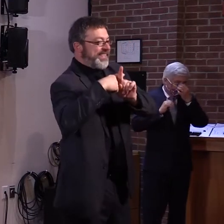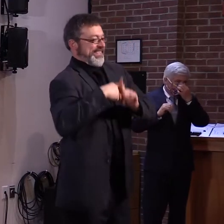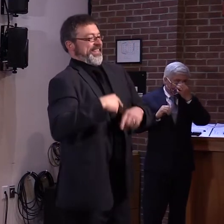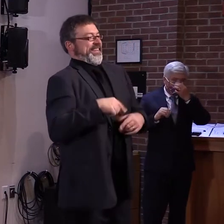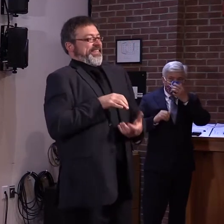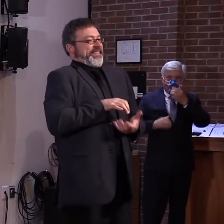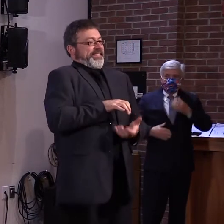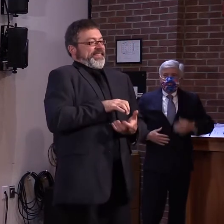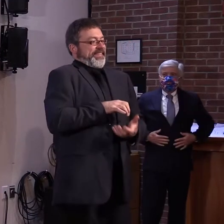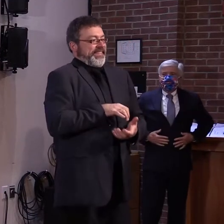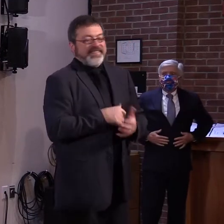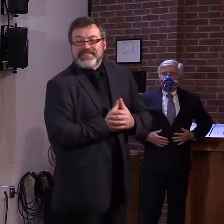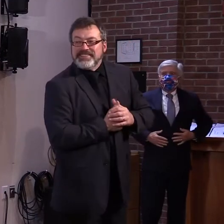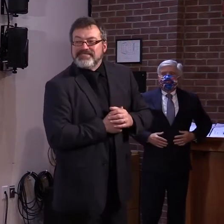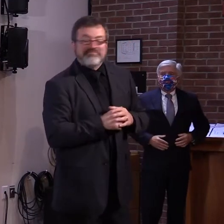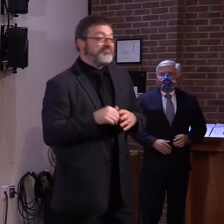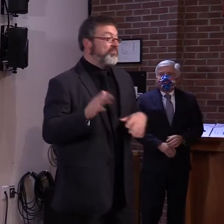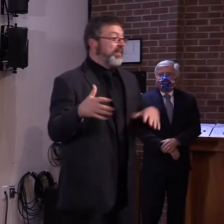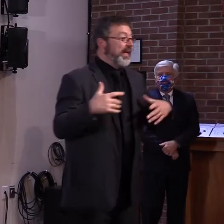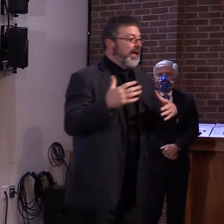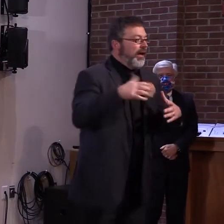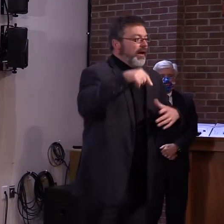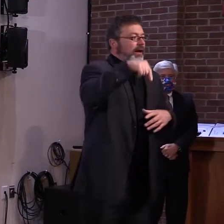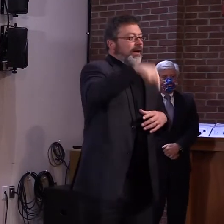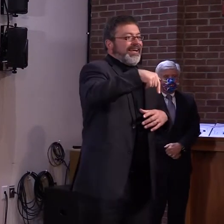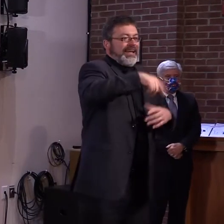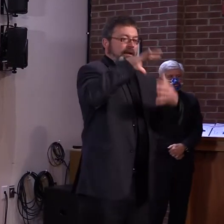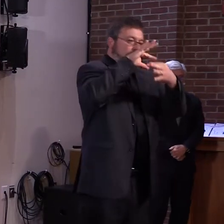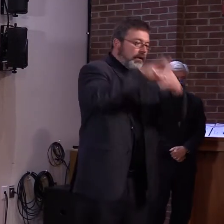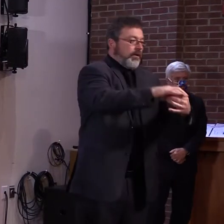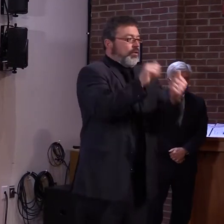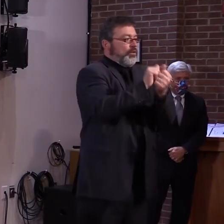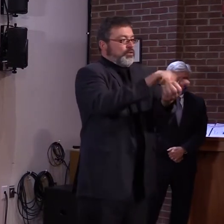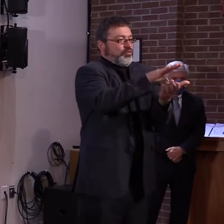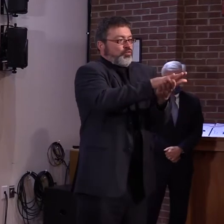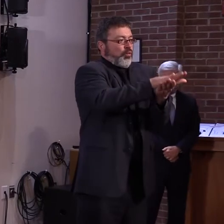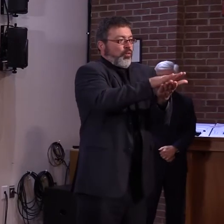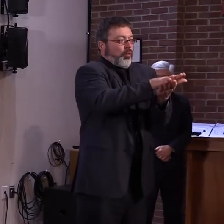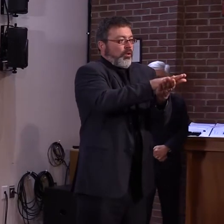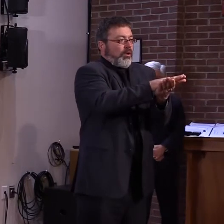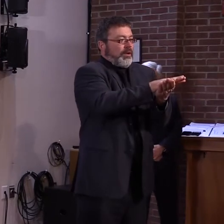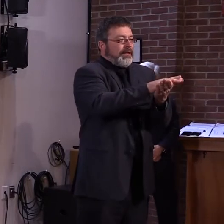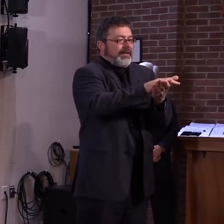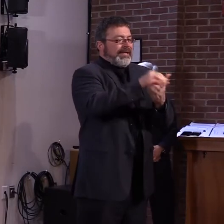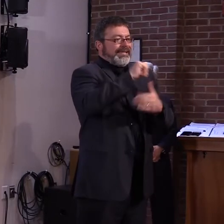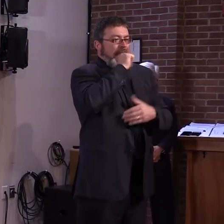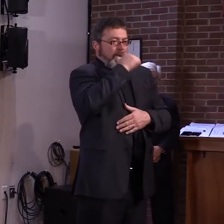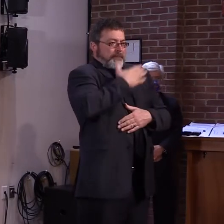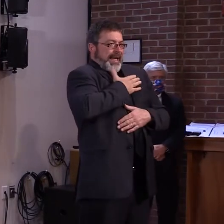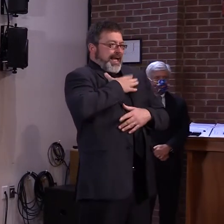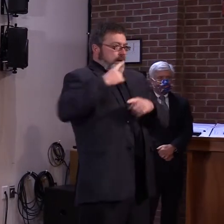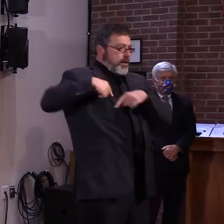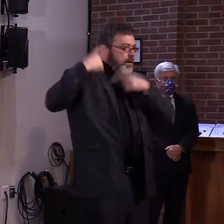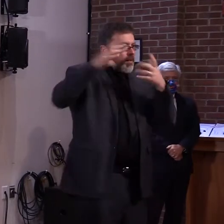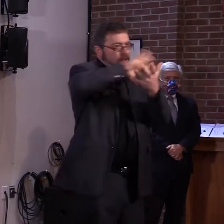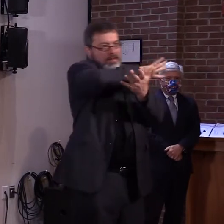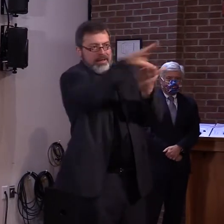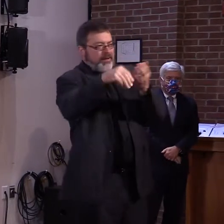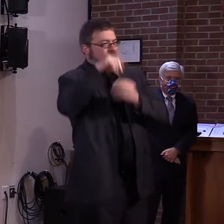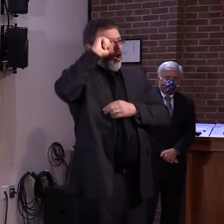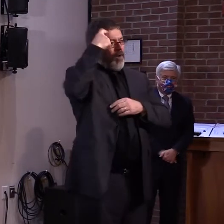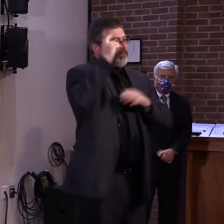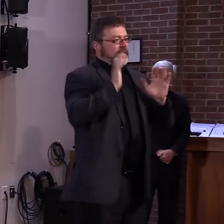it was for the schools. I don't know if it was towards me. I hope it wasn't just towards me. I know that we've